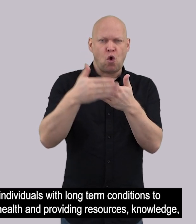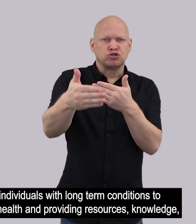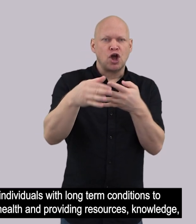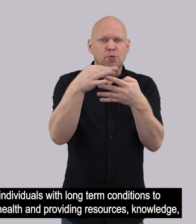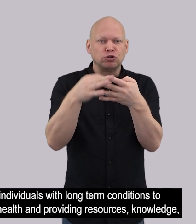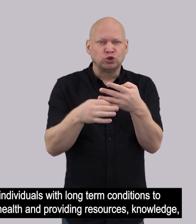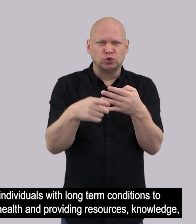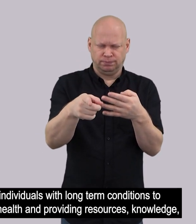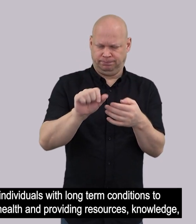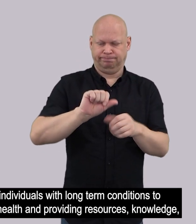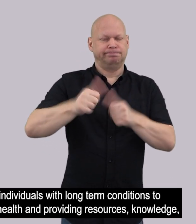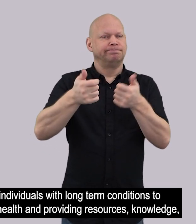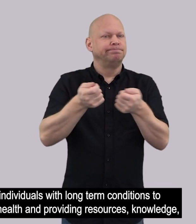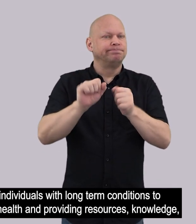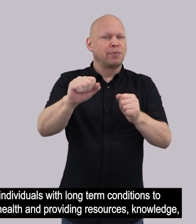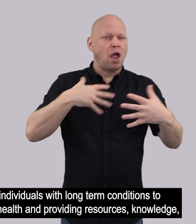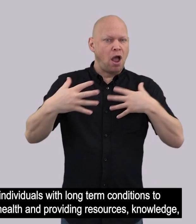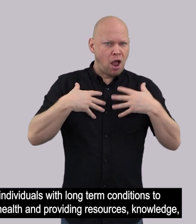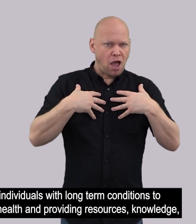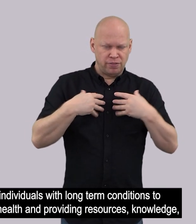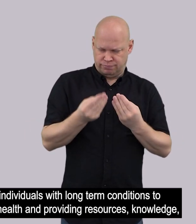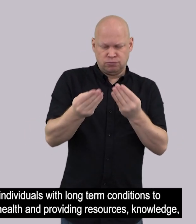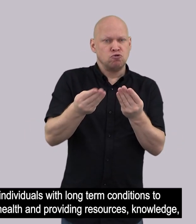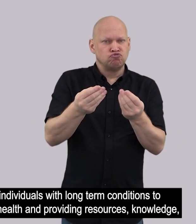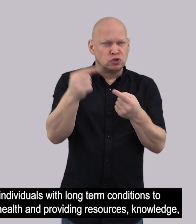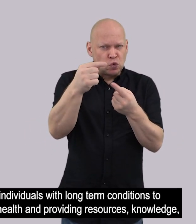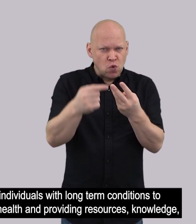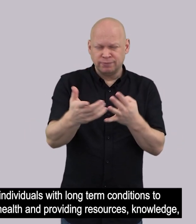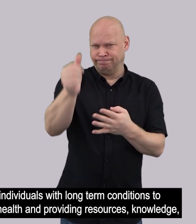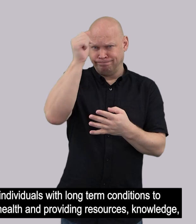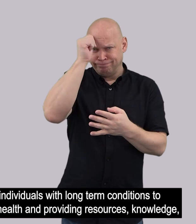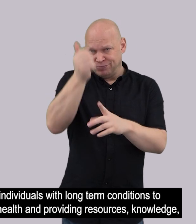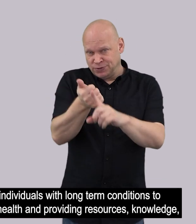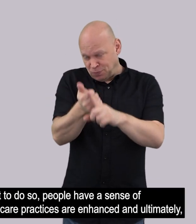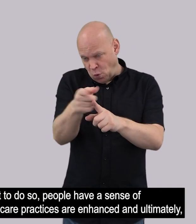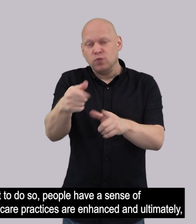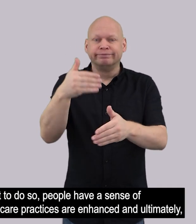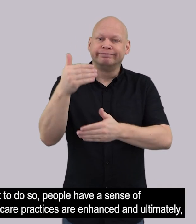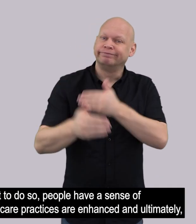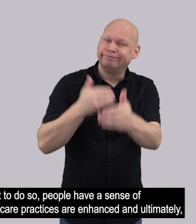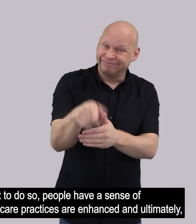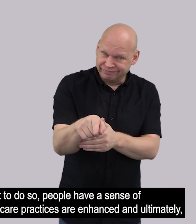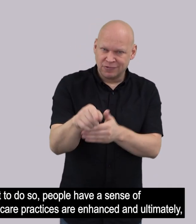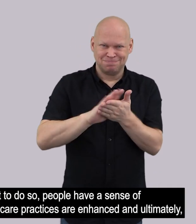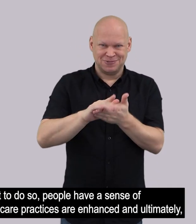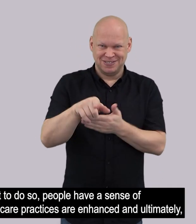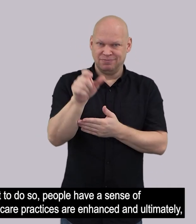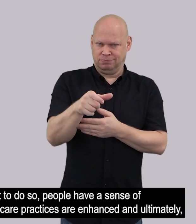By empowering individuals with long-term conditions to better manage their health and providing resources, knowledge and support to do so, people